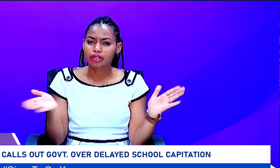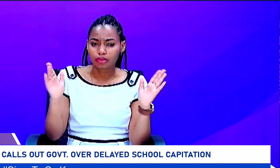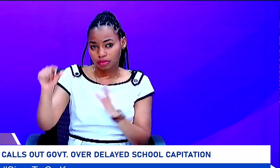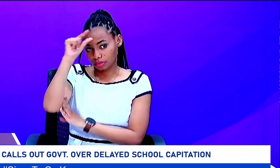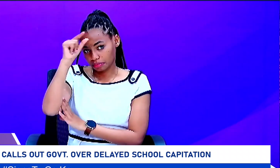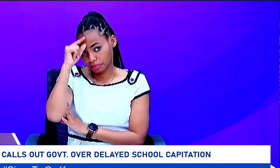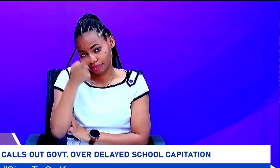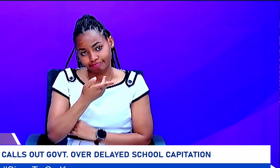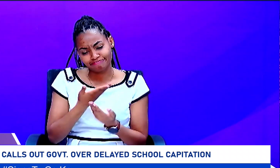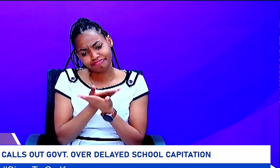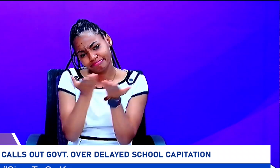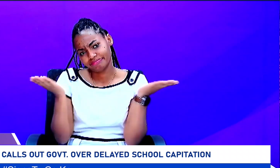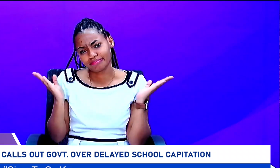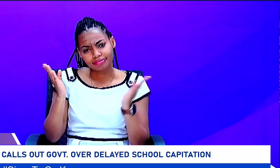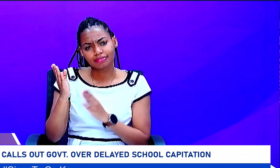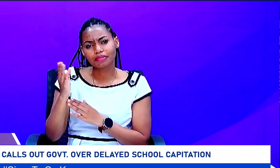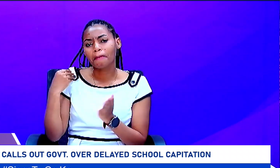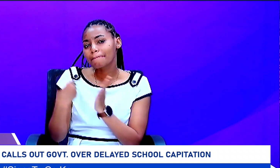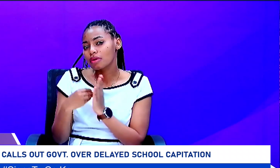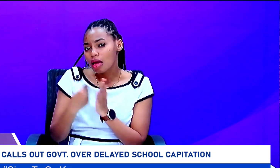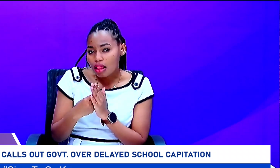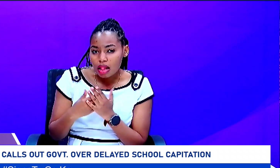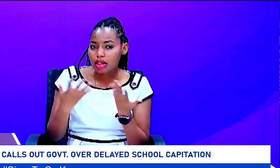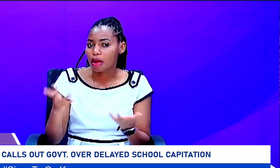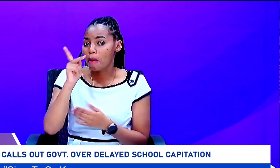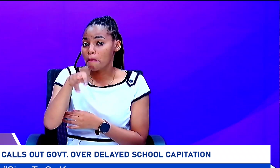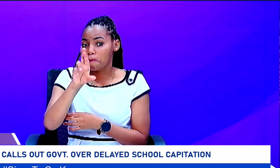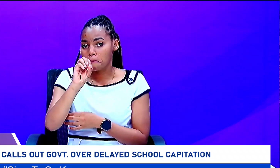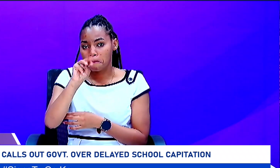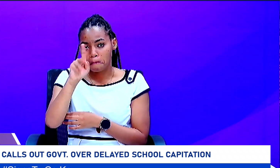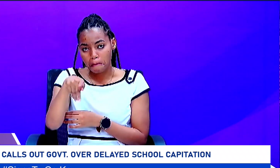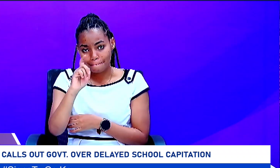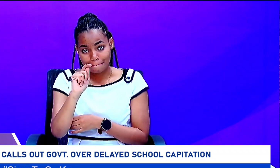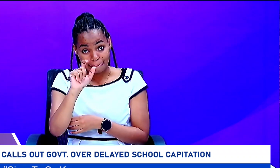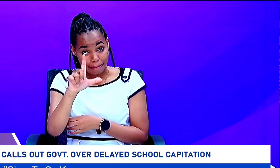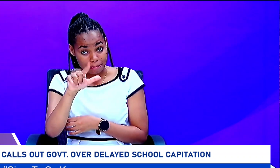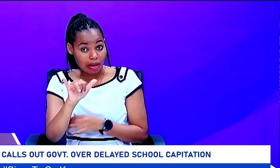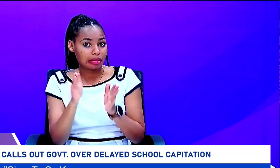the government to release the money promptly and in adequate amounts.